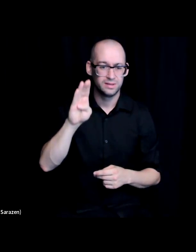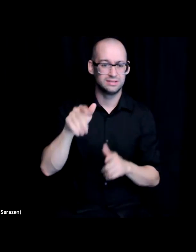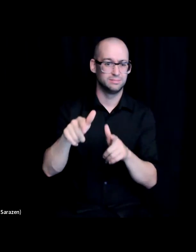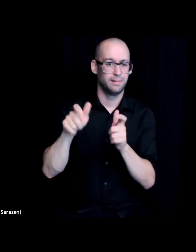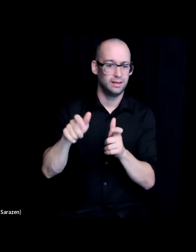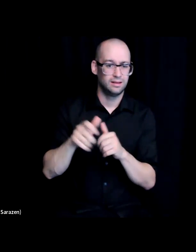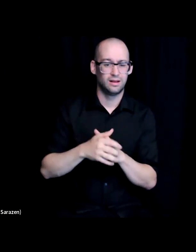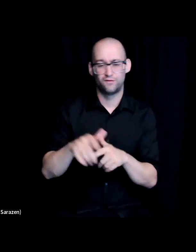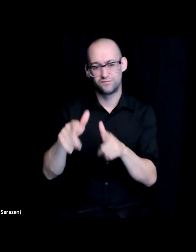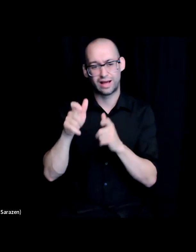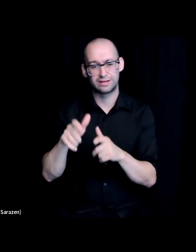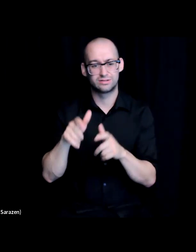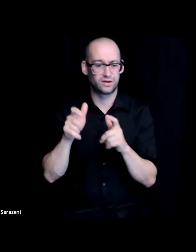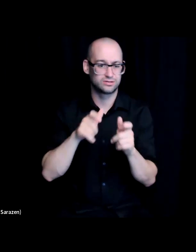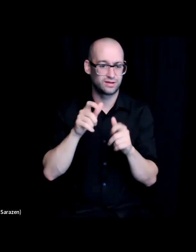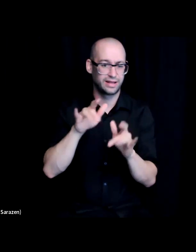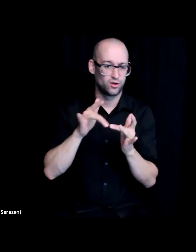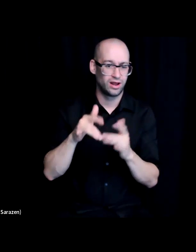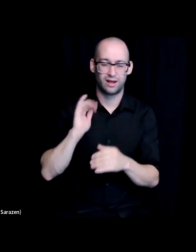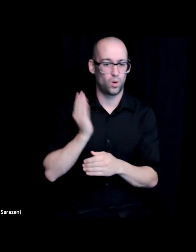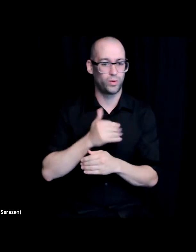and we can't even get to 20.